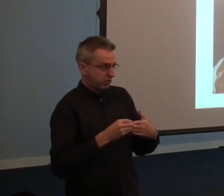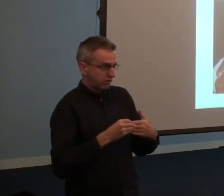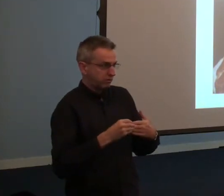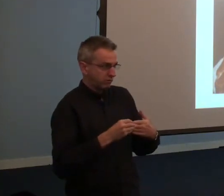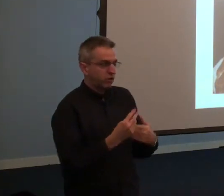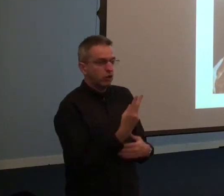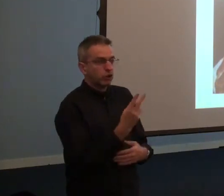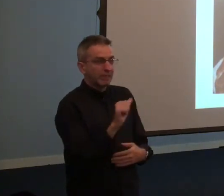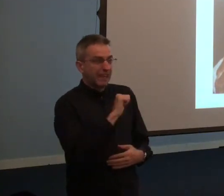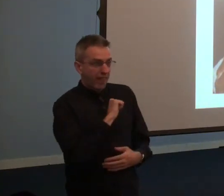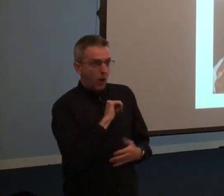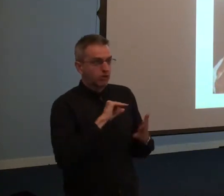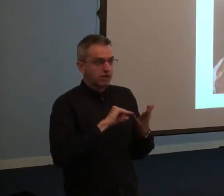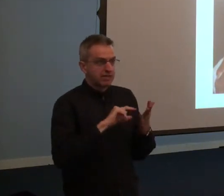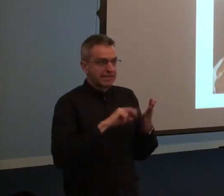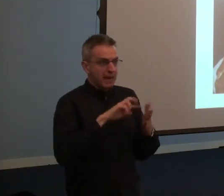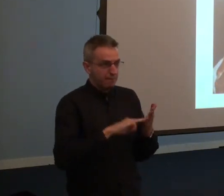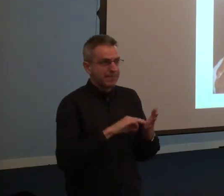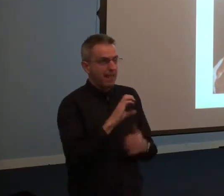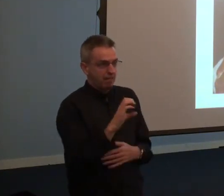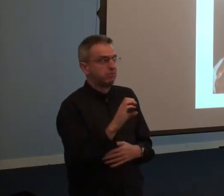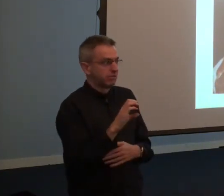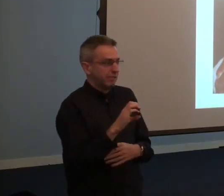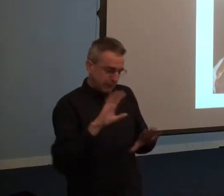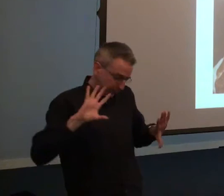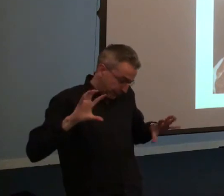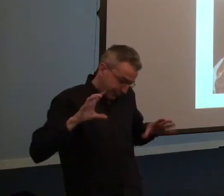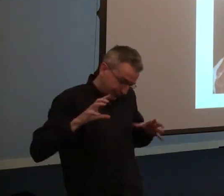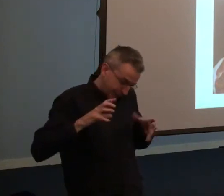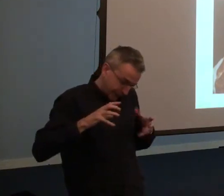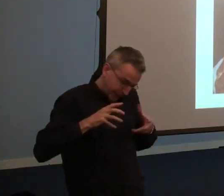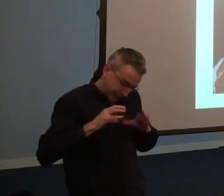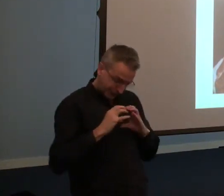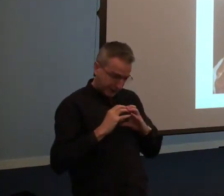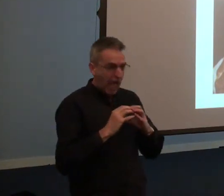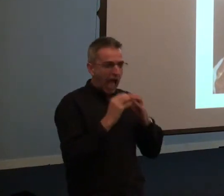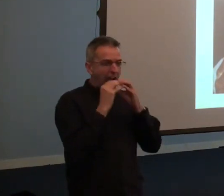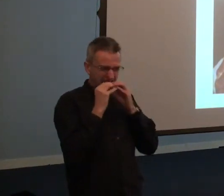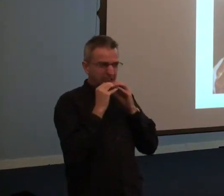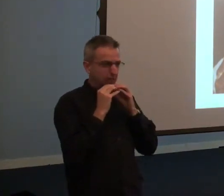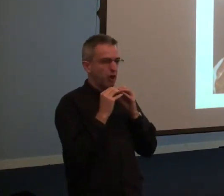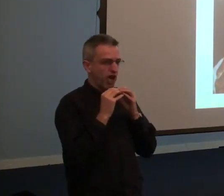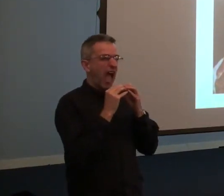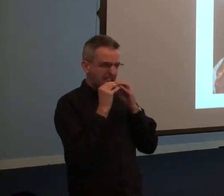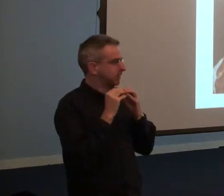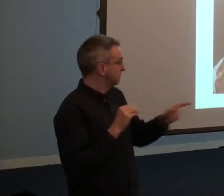They had $250,000, 20,000 stem cells to make this one hamburger.